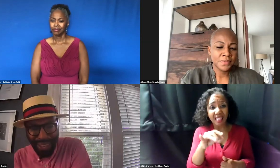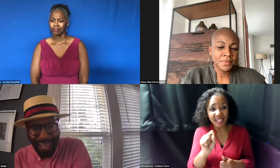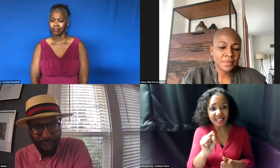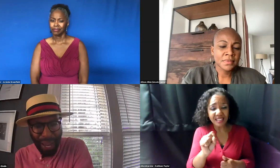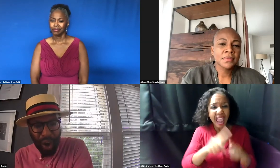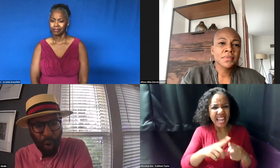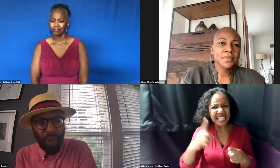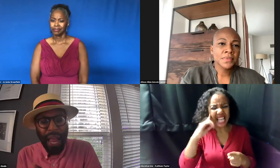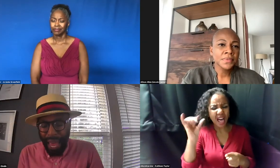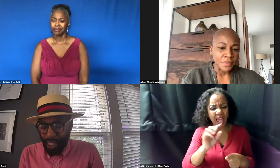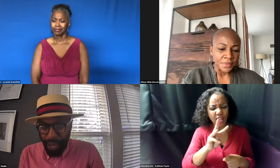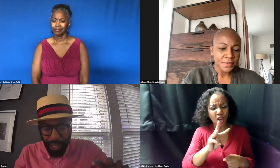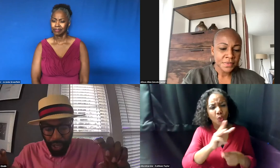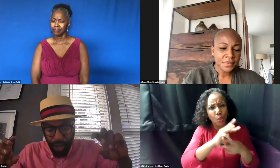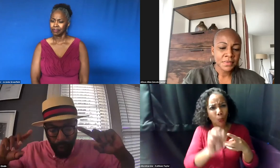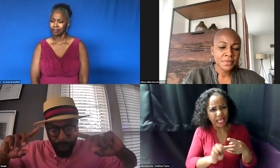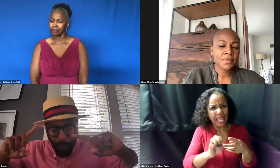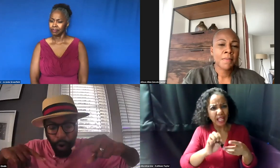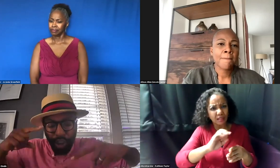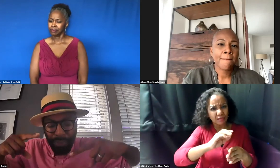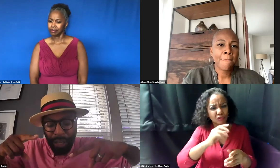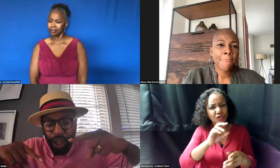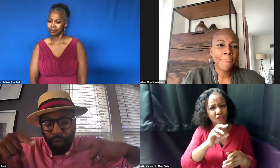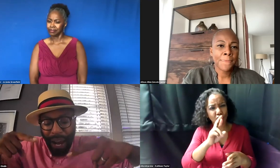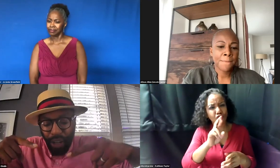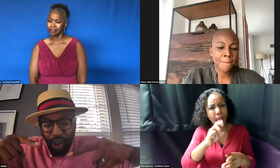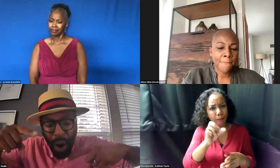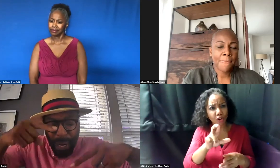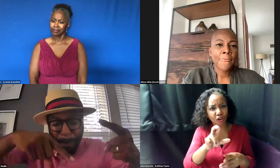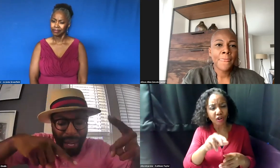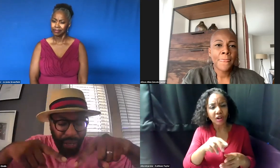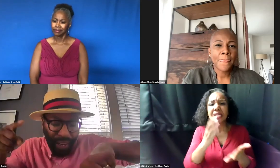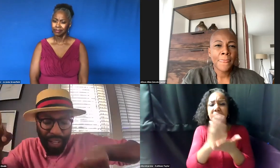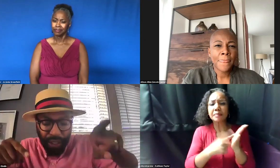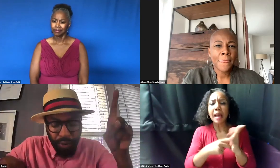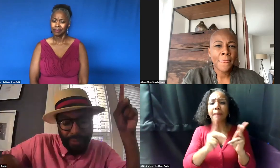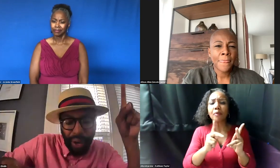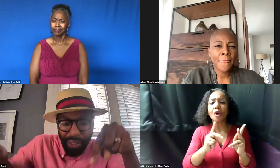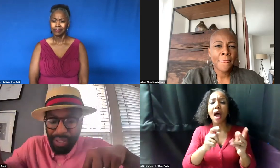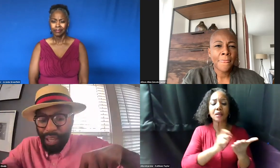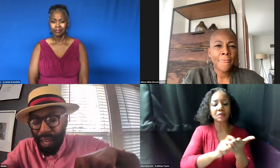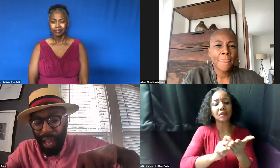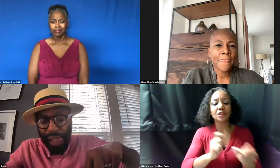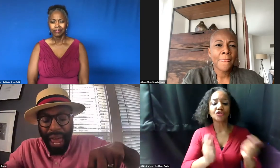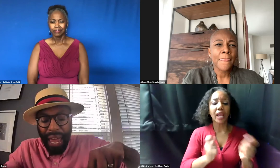sounded like a little bit like Cole. And it's because, you know, folks, sometimes good writers know how to bend to create